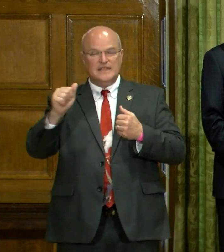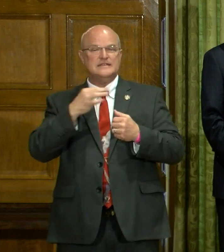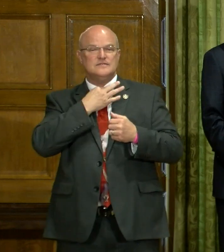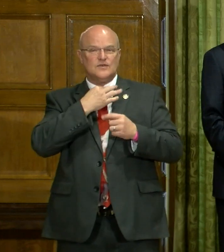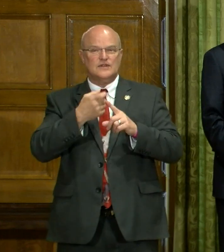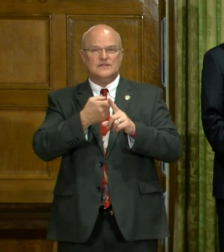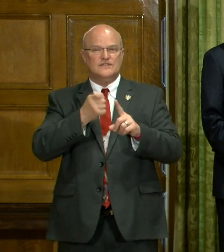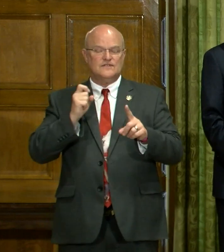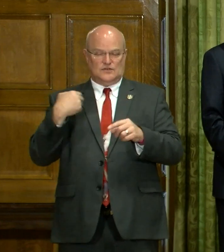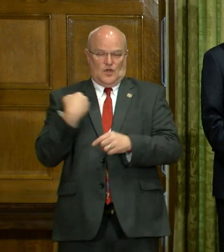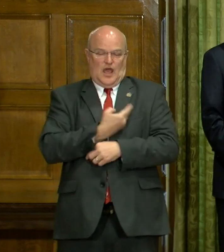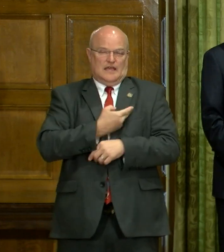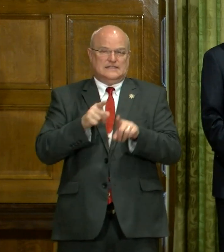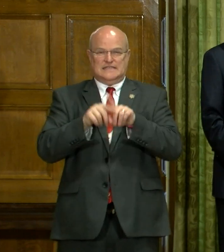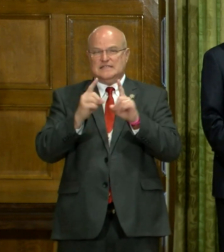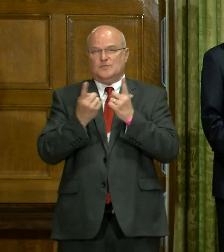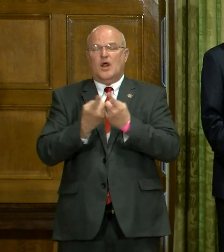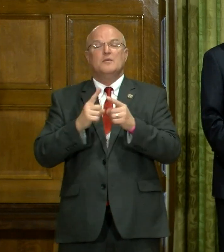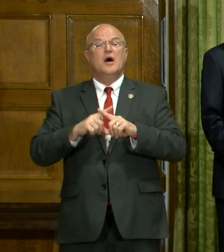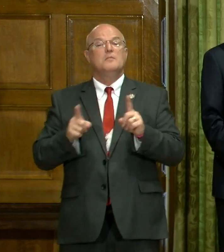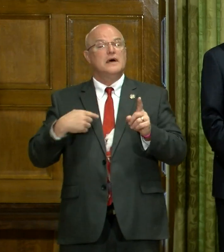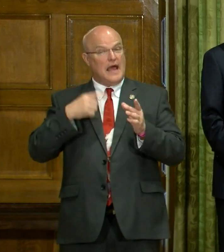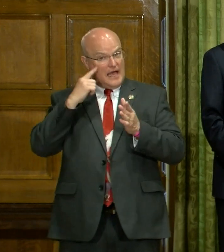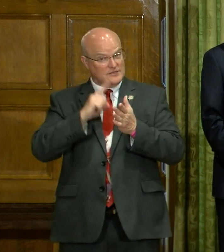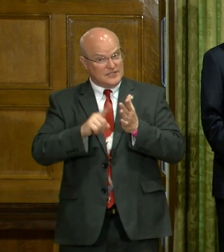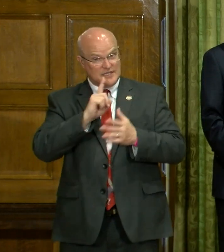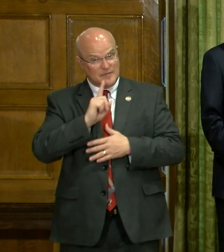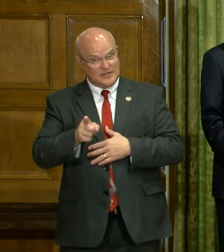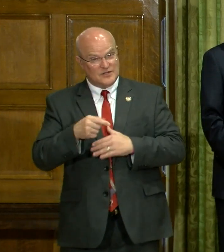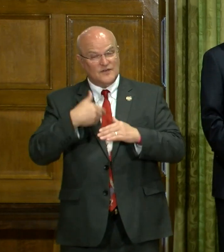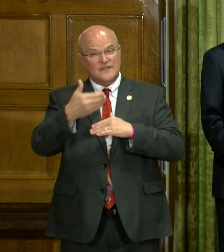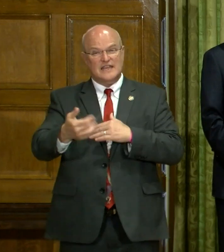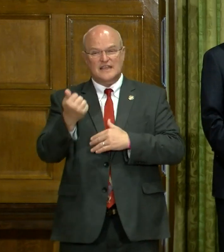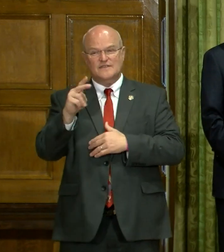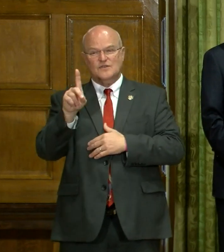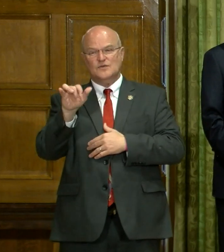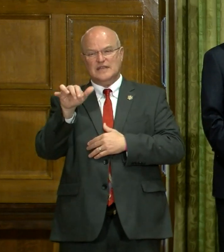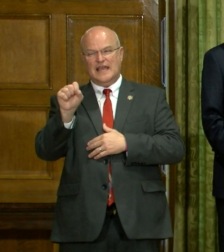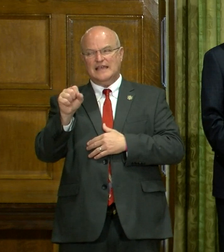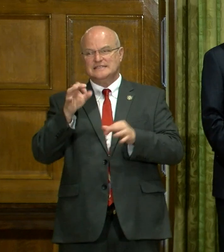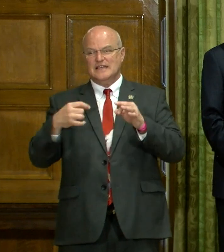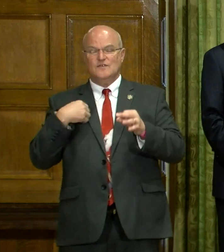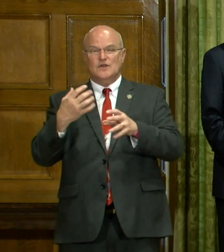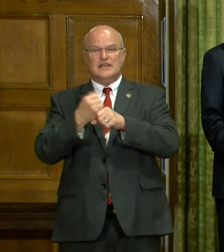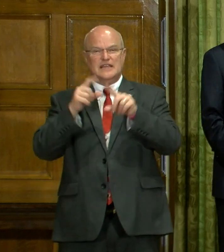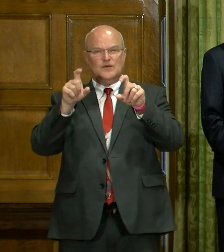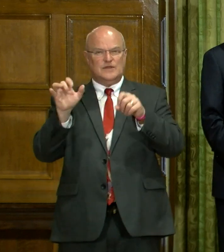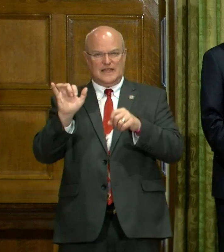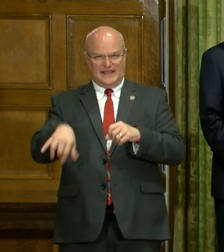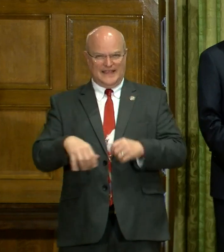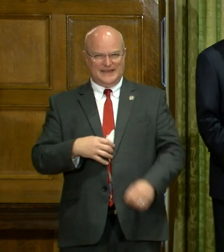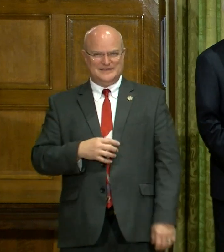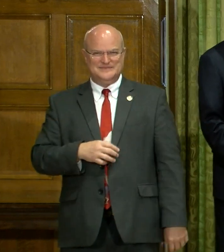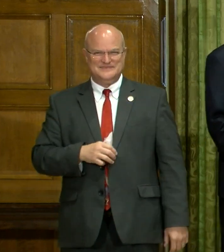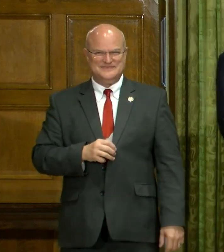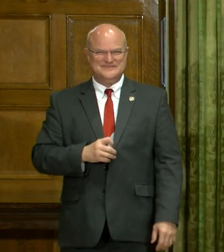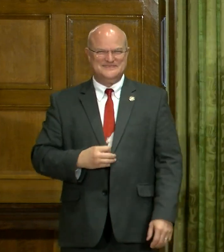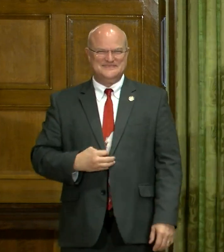inquiries that have come to us as a department, but I'll check to make sure over the next few days whether we're getting questions like that.